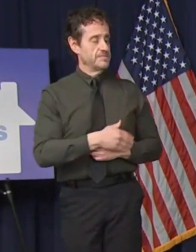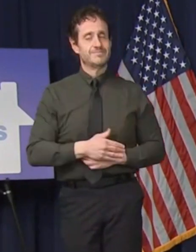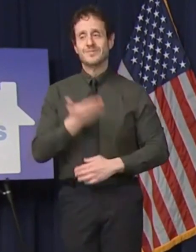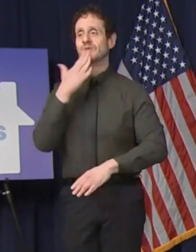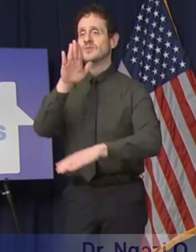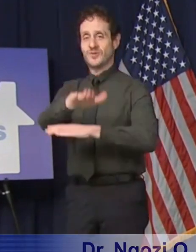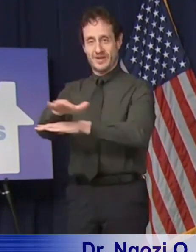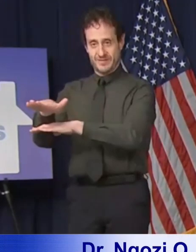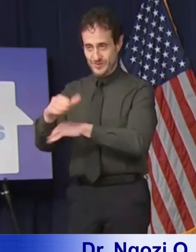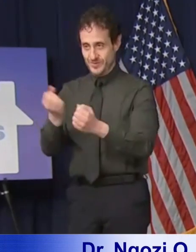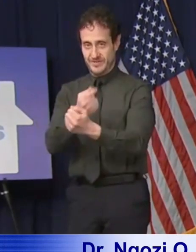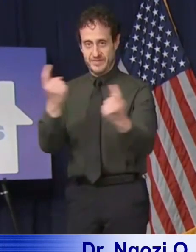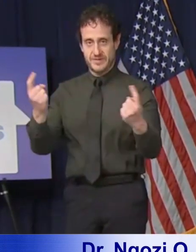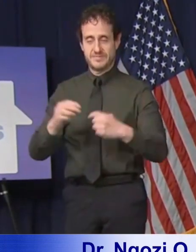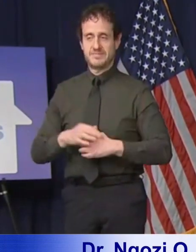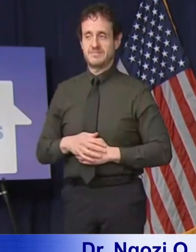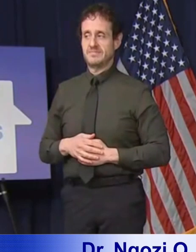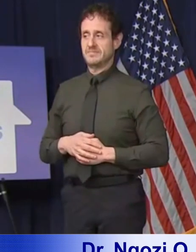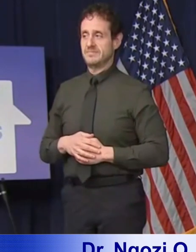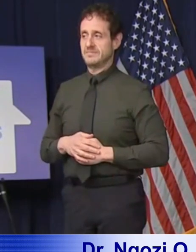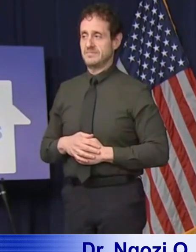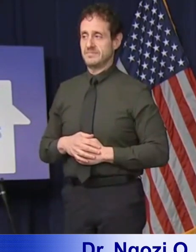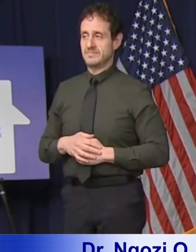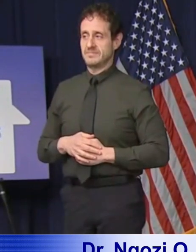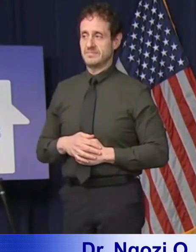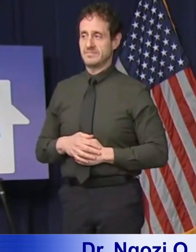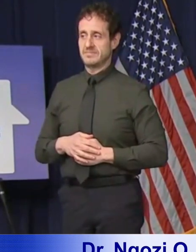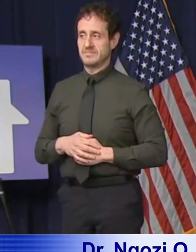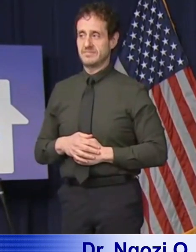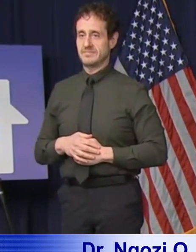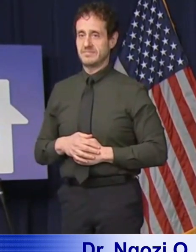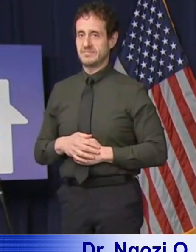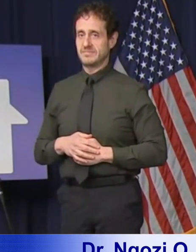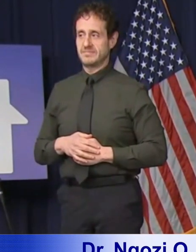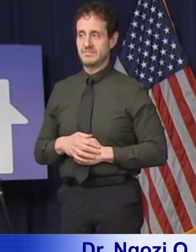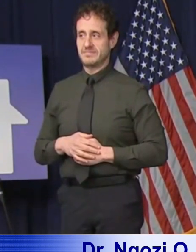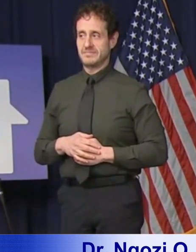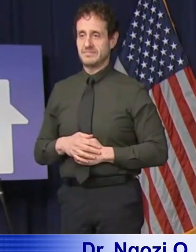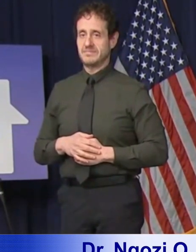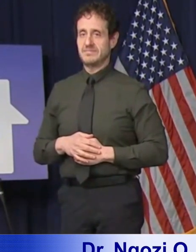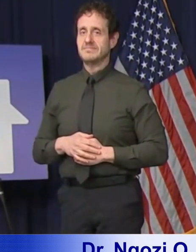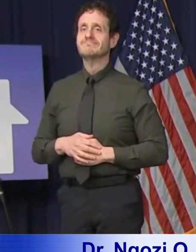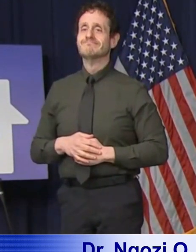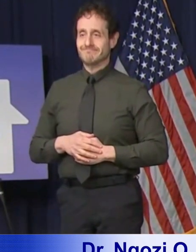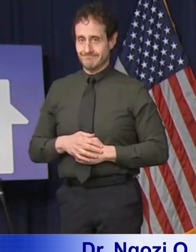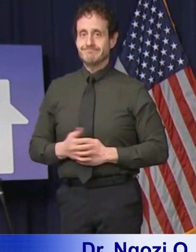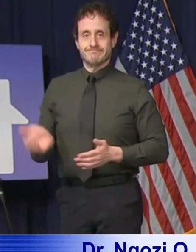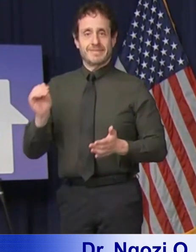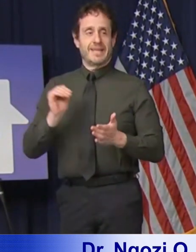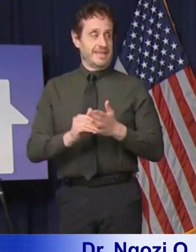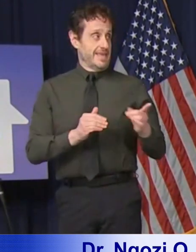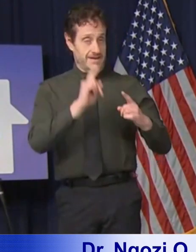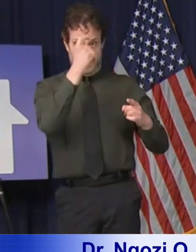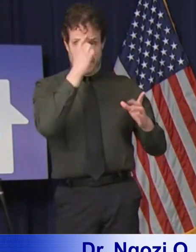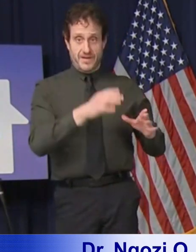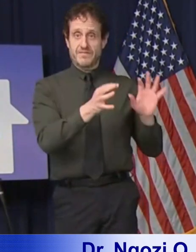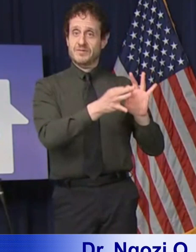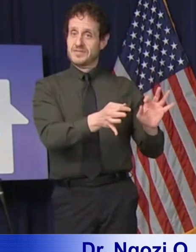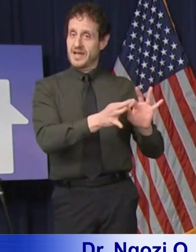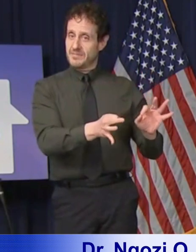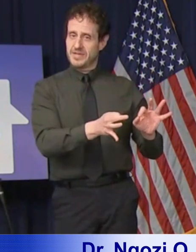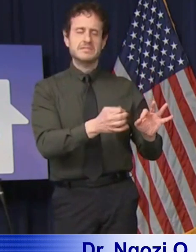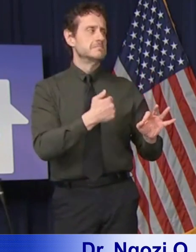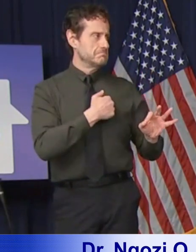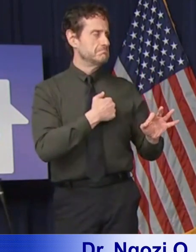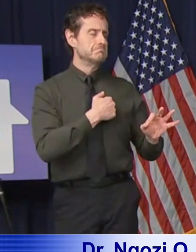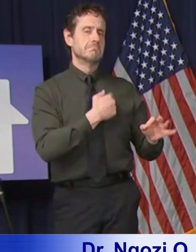Good afternoon, everyone. And again, I echo the governor's sentiments and laud